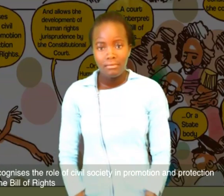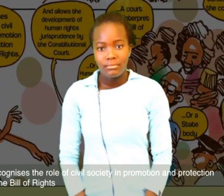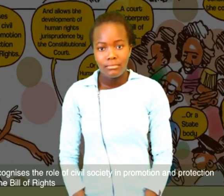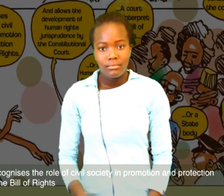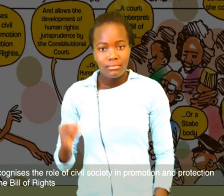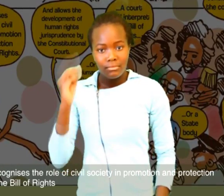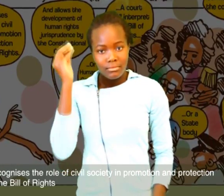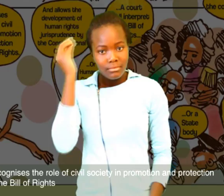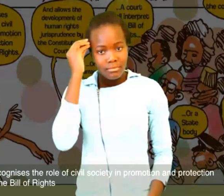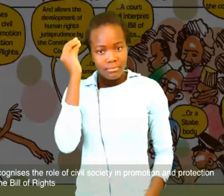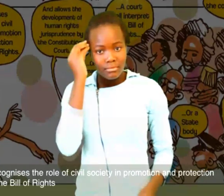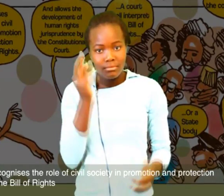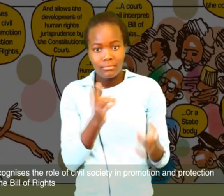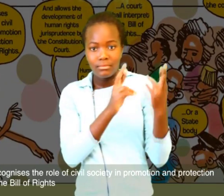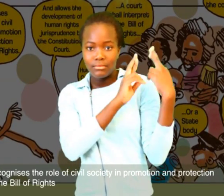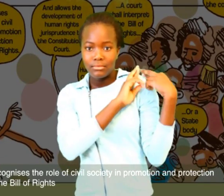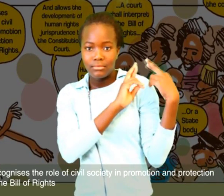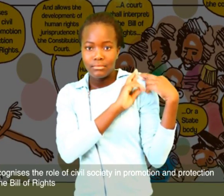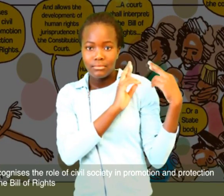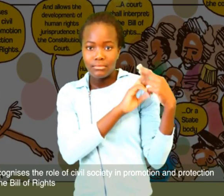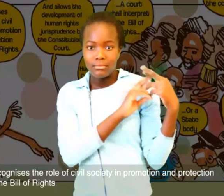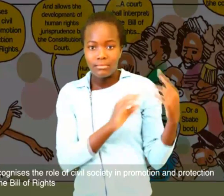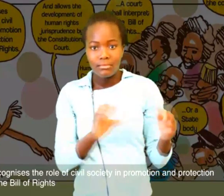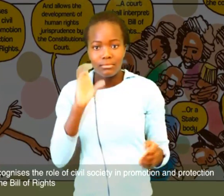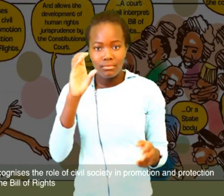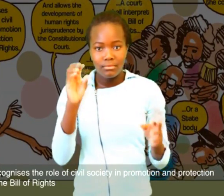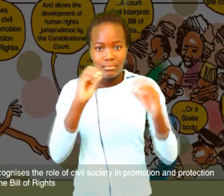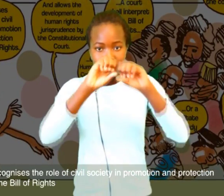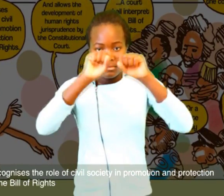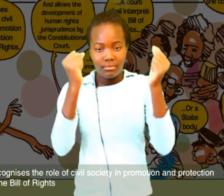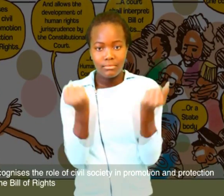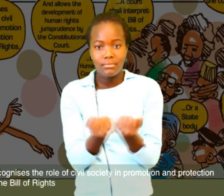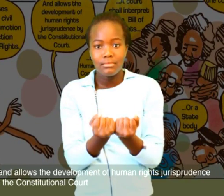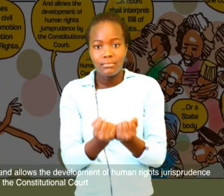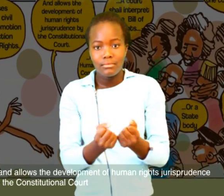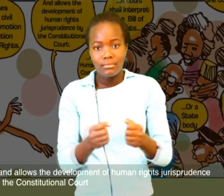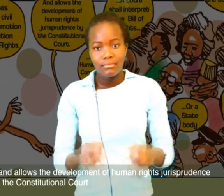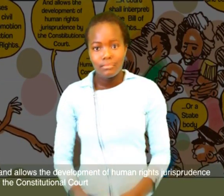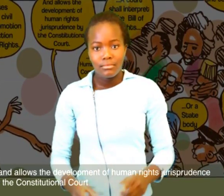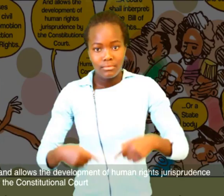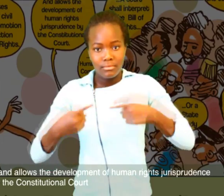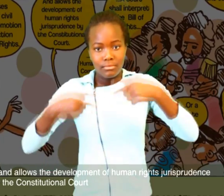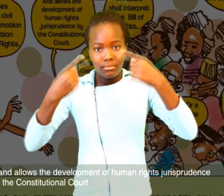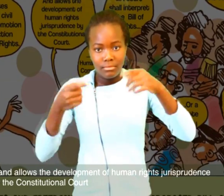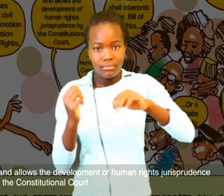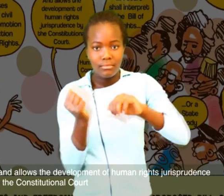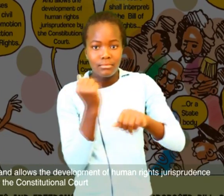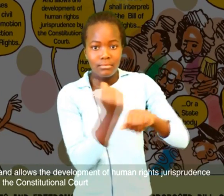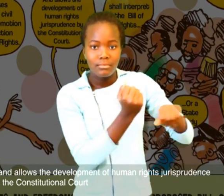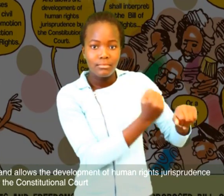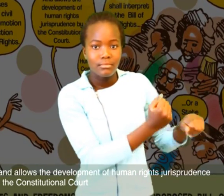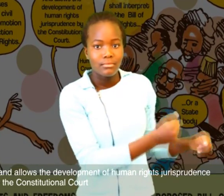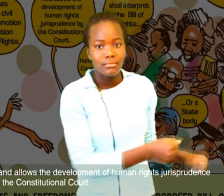recognizes the role of civil society in promotion and protection of the Bill of Rights, and allows the development of human rights